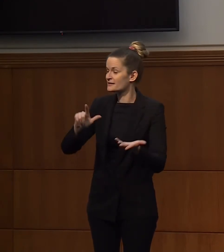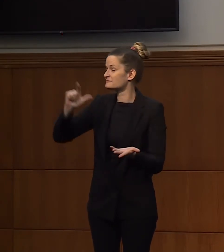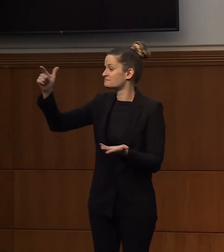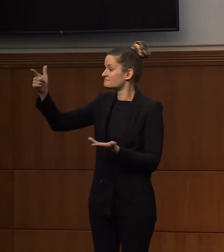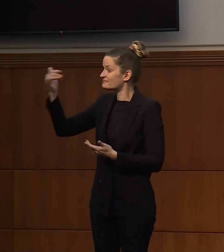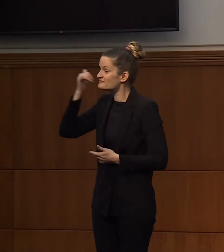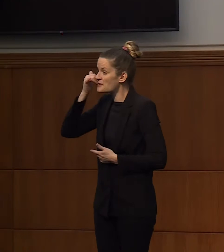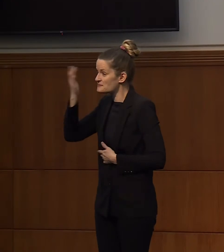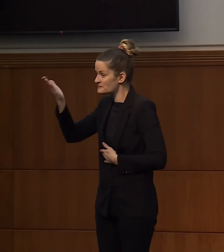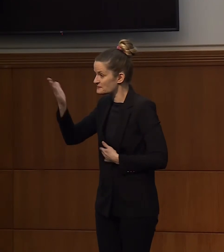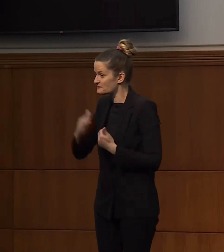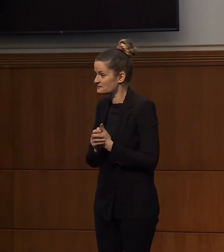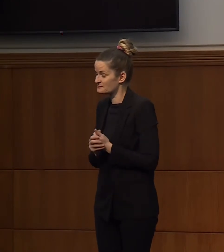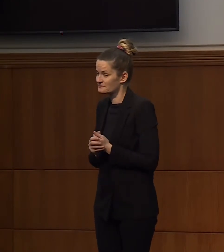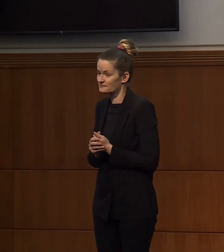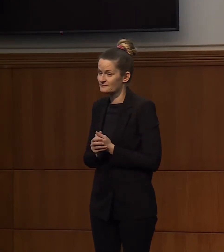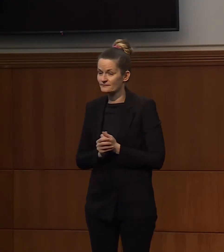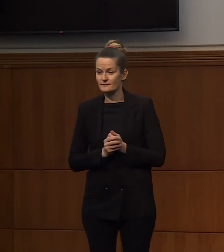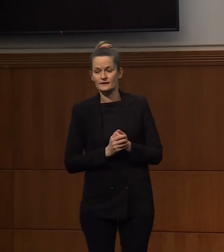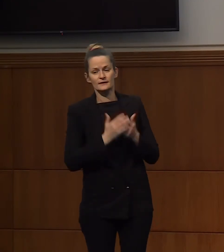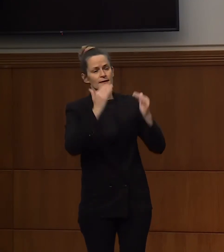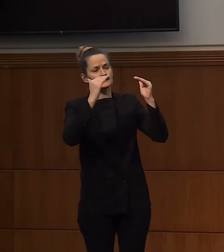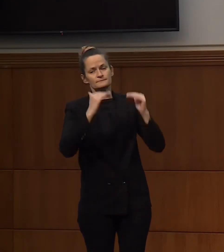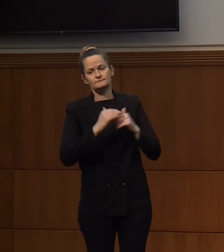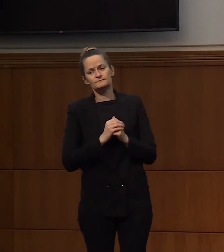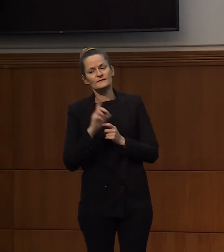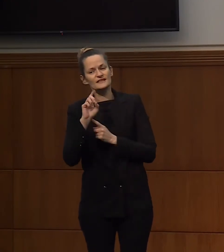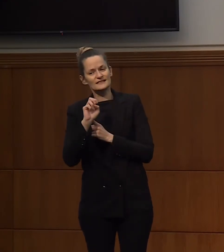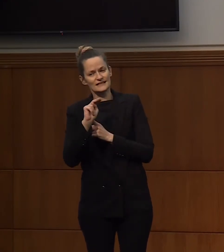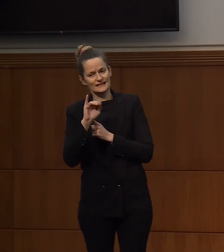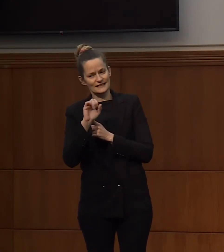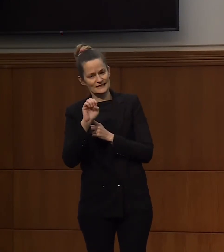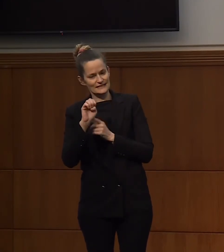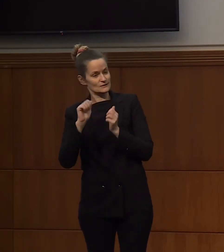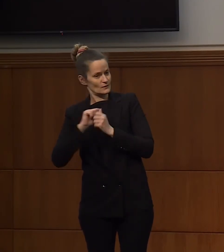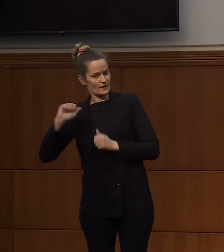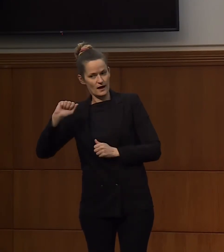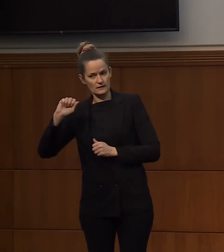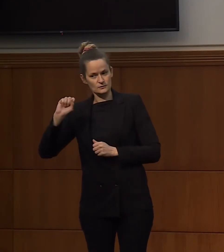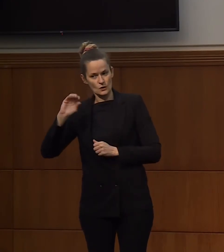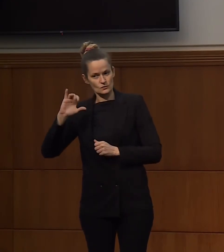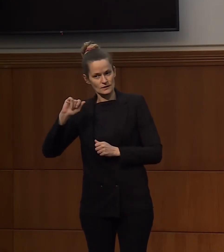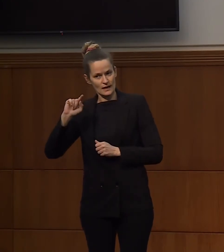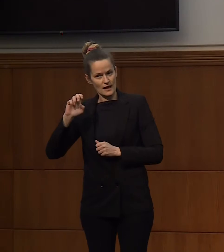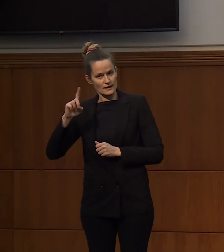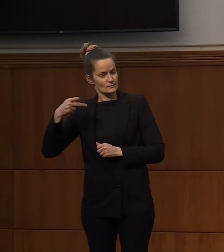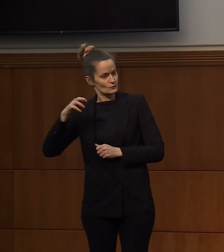Next up, we have Denise Lavoie with the Associated Press. Denise, do you have a question? *6 to unmute yourself.